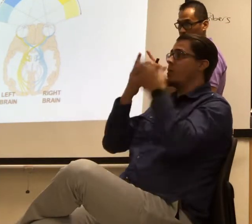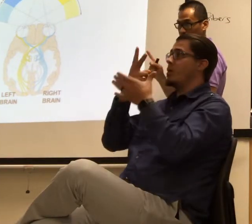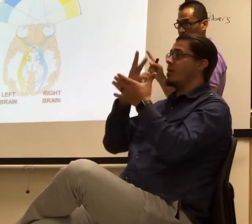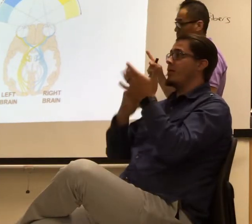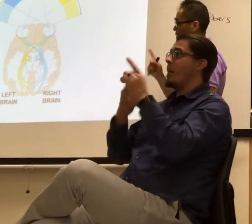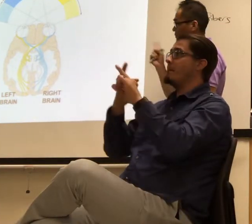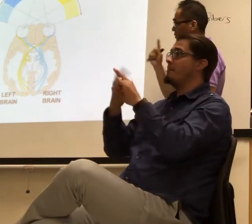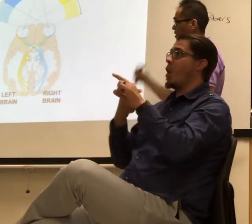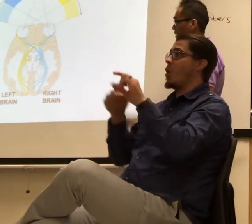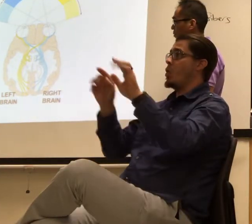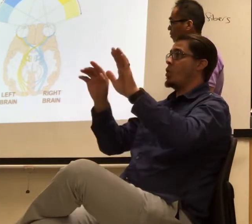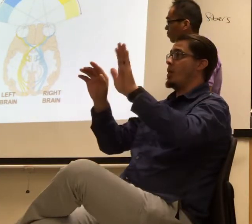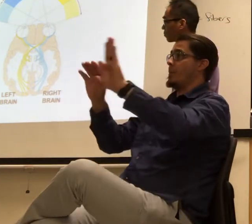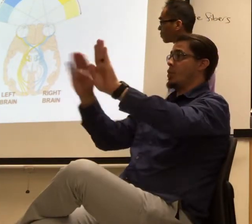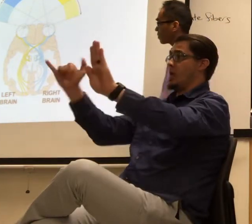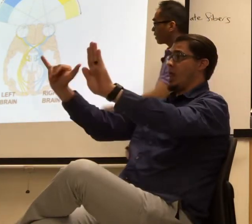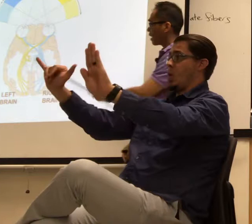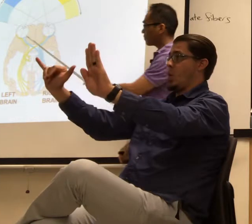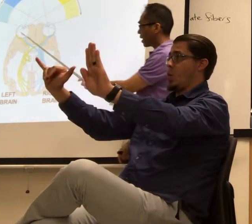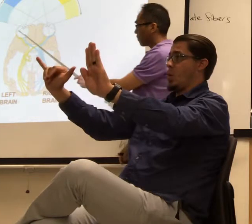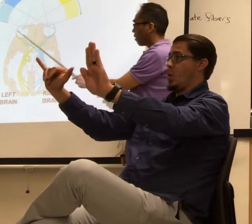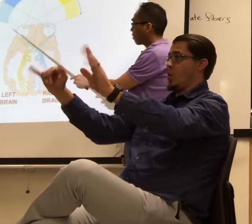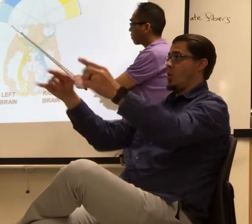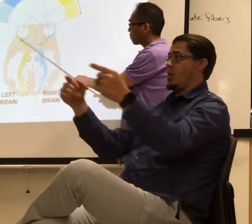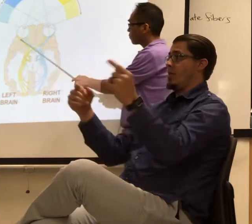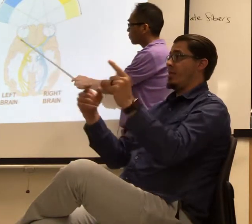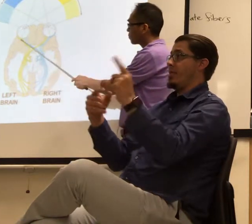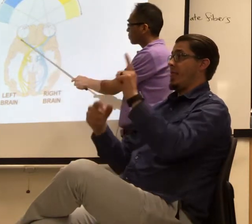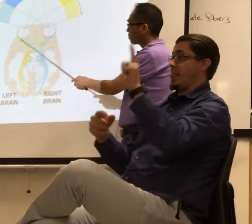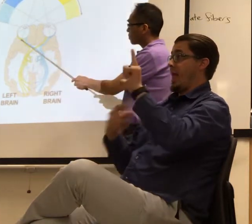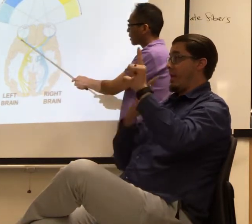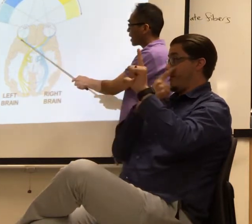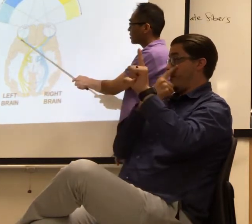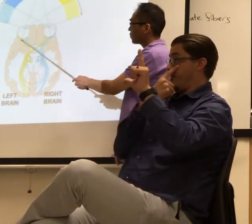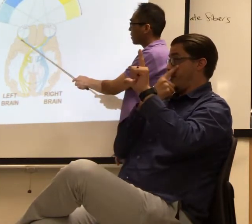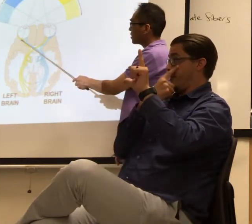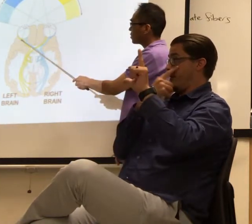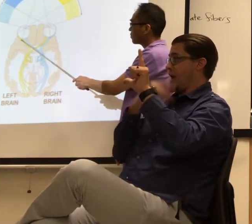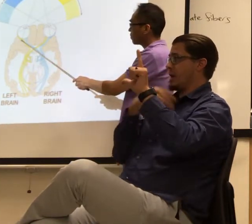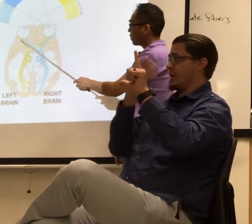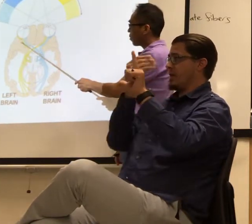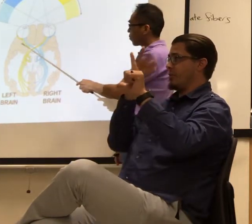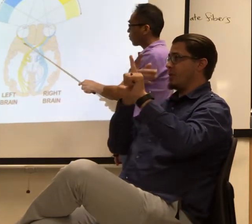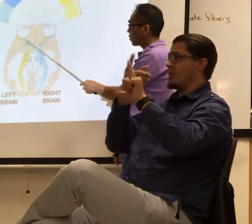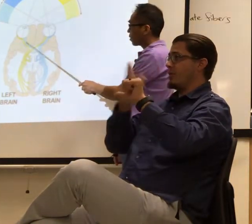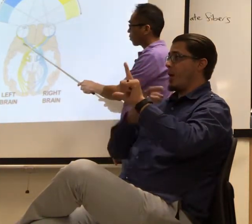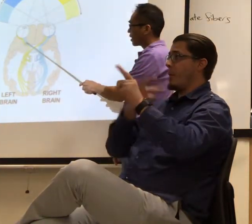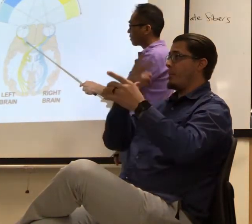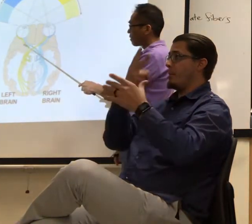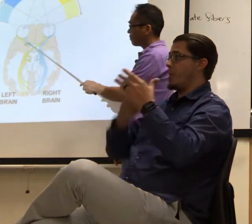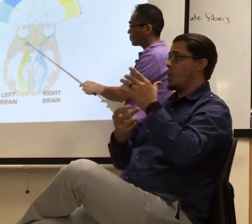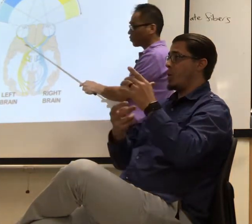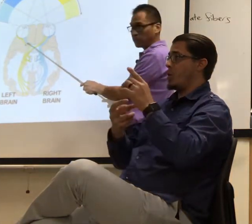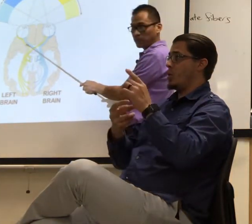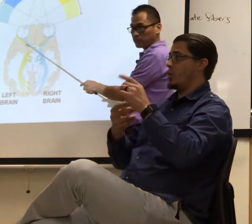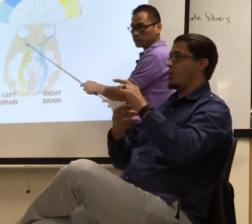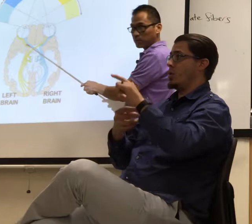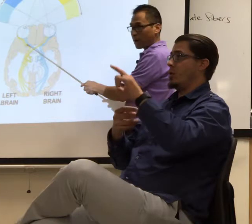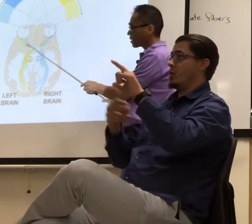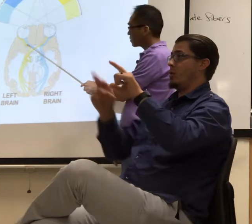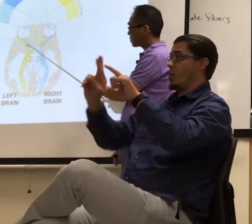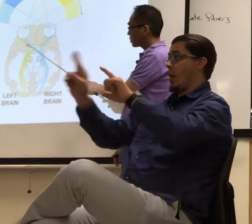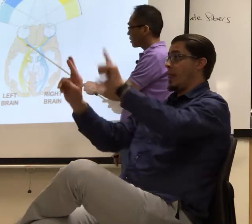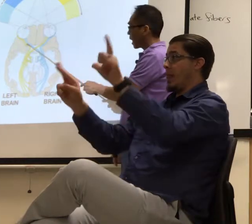visual fields. For example, the left eyeball has information from both right and left visual